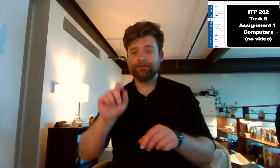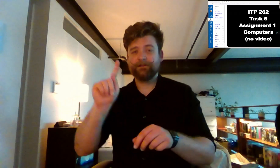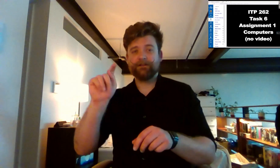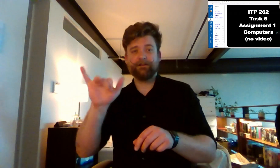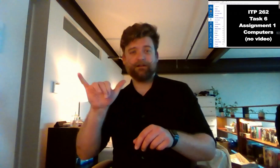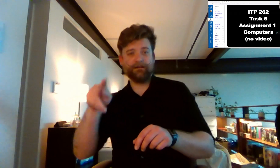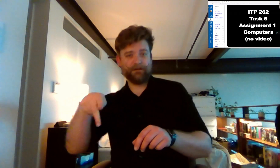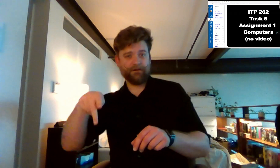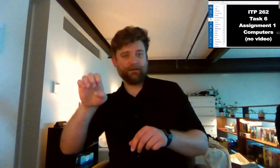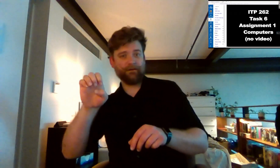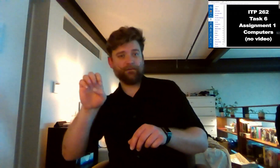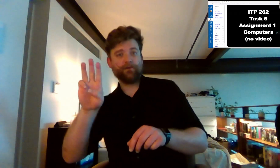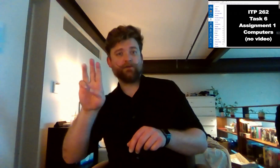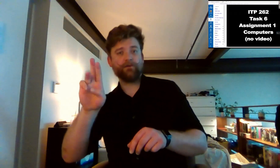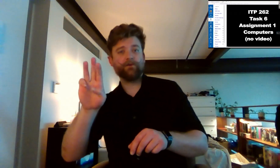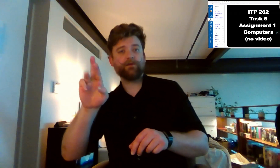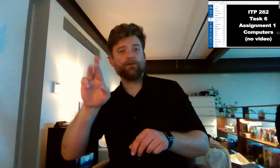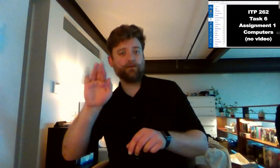Do you remember a big difference?